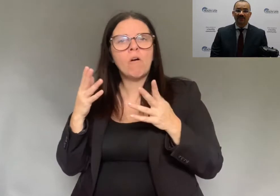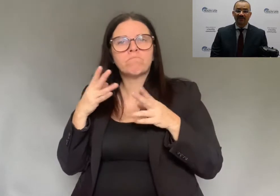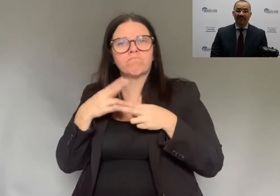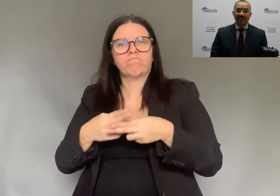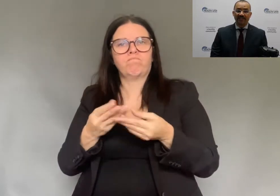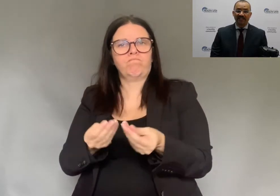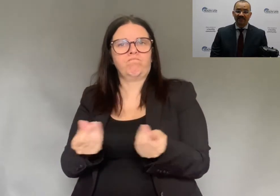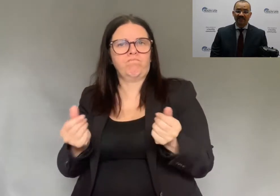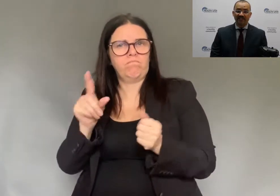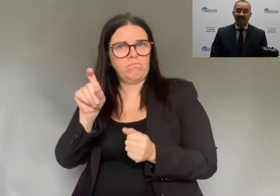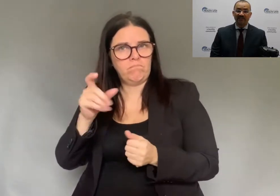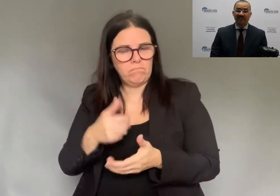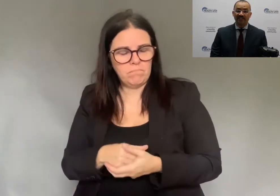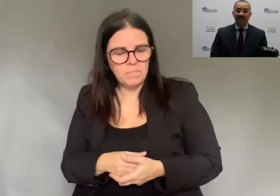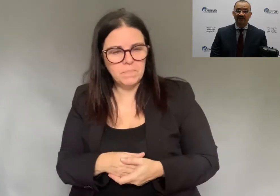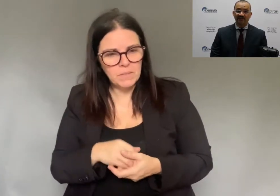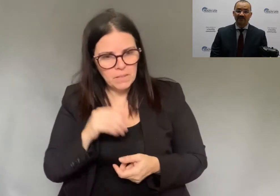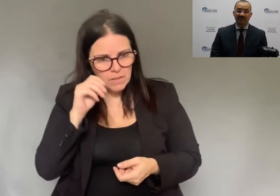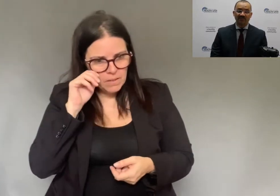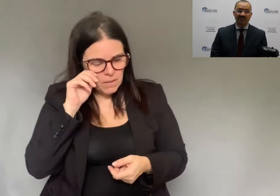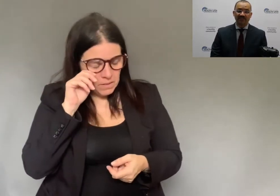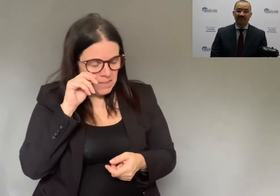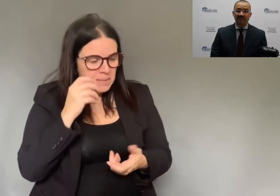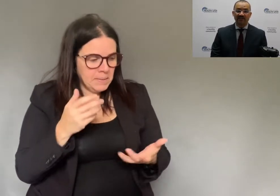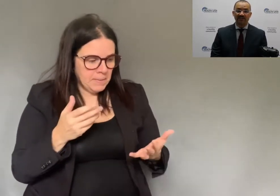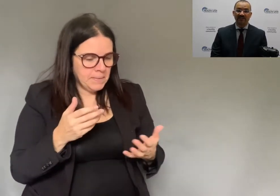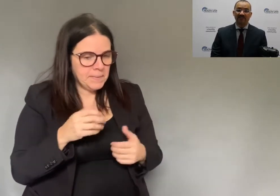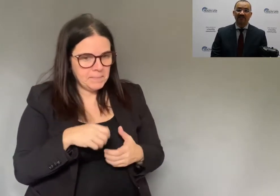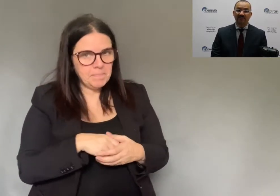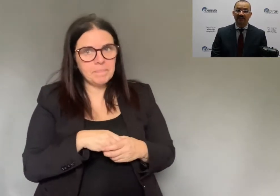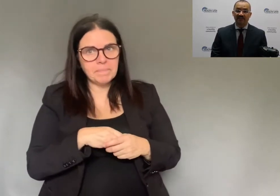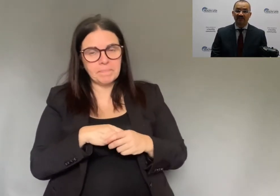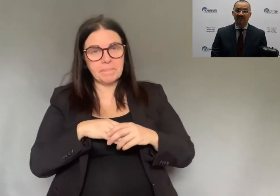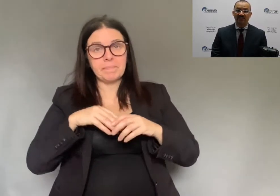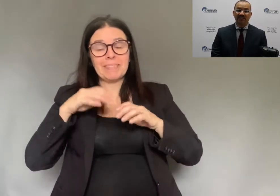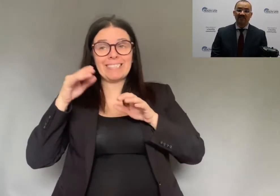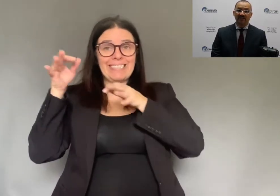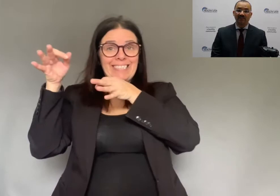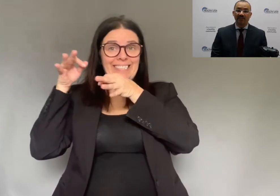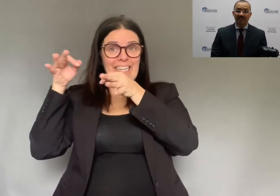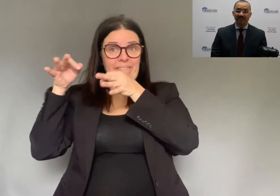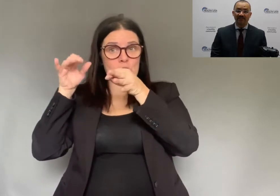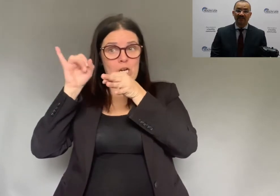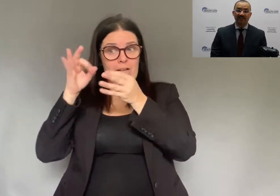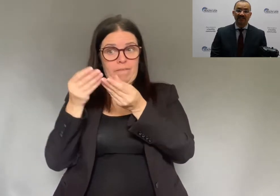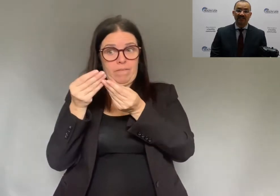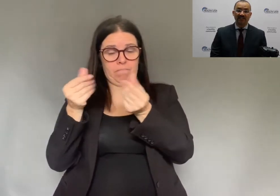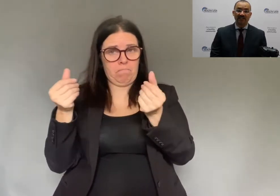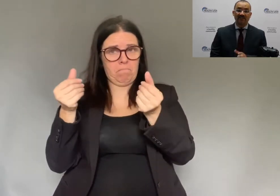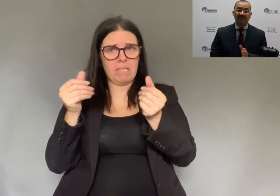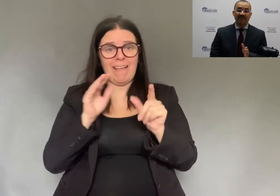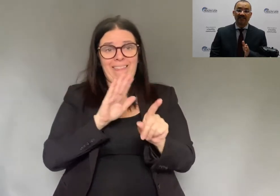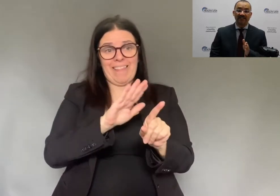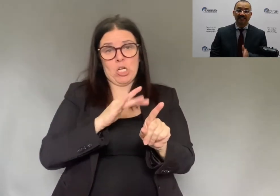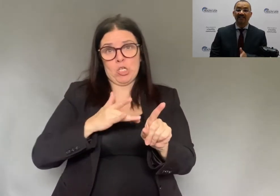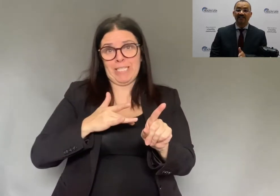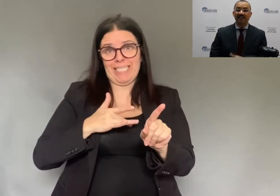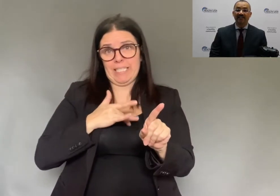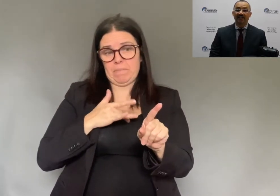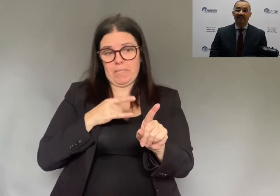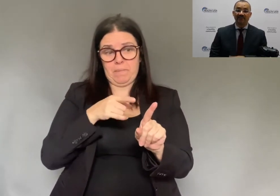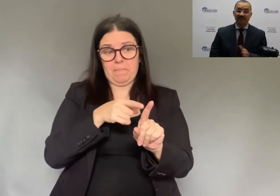Well, by definition, from a case resolution perspective, irrespective of their symptoms, if they are positive on the day of